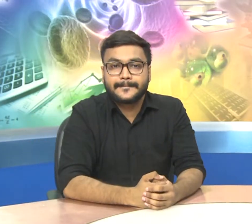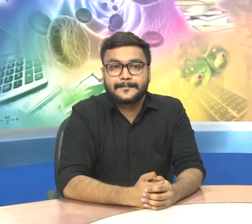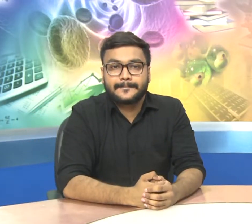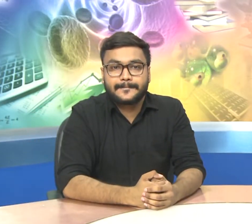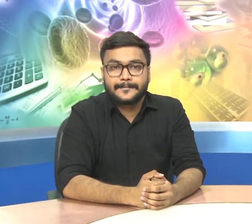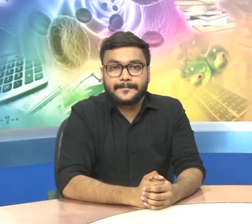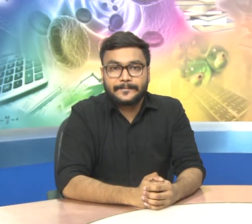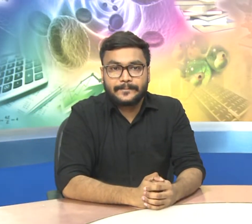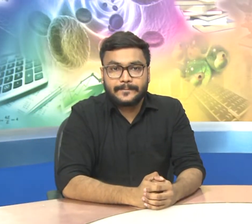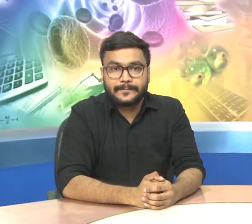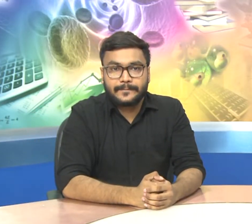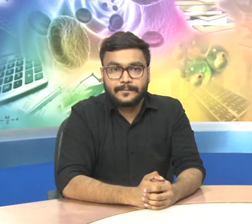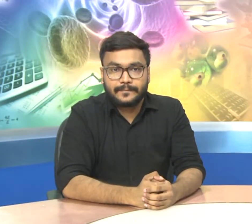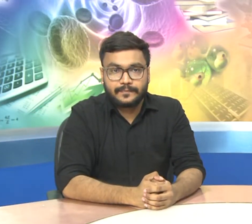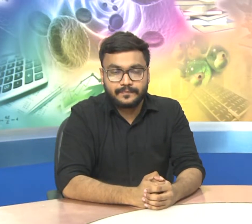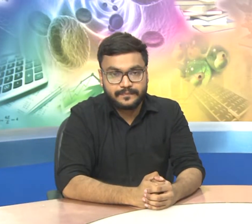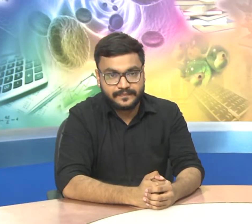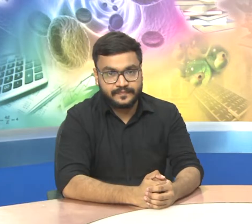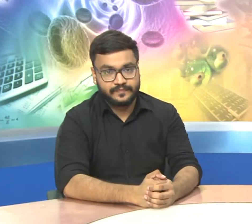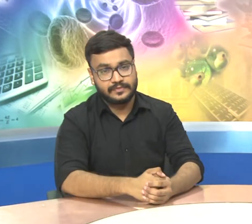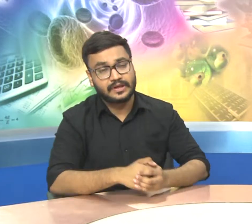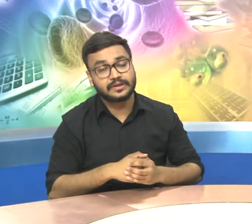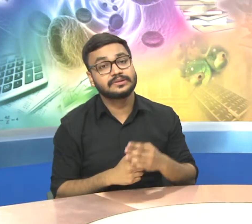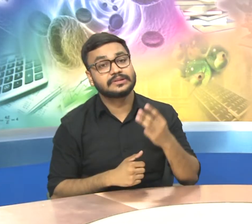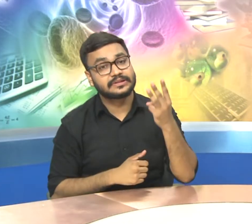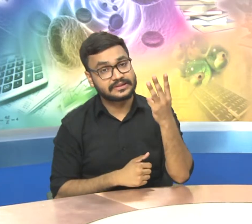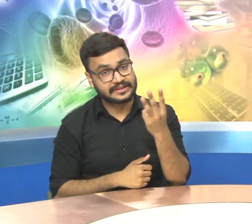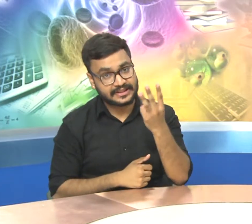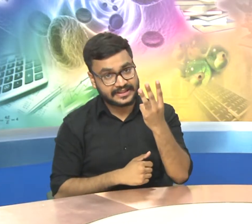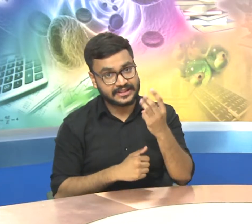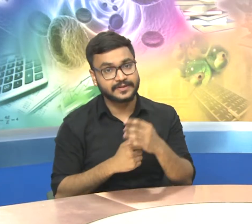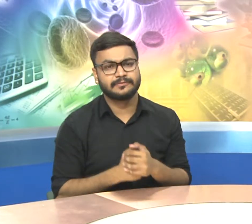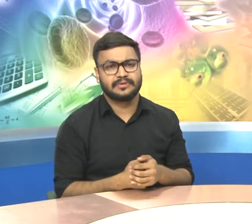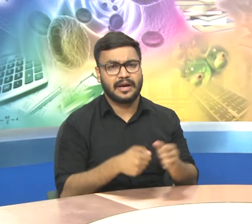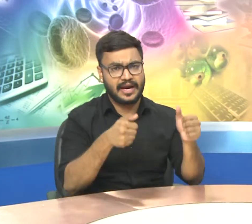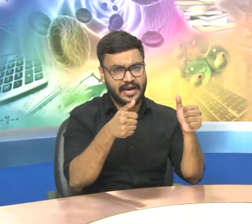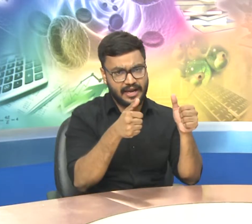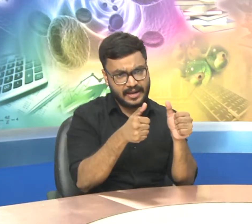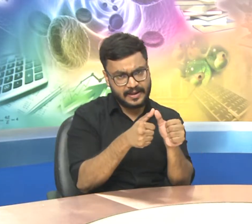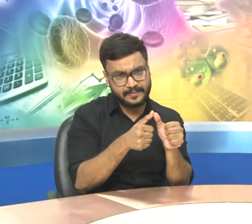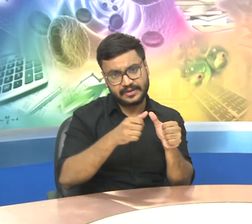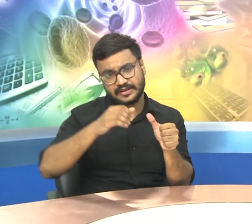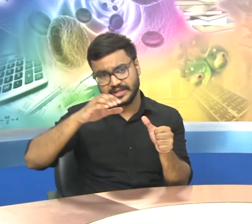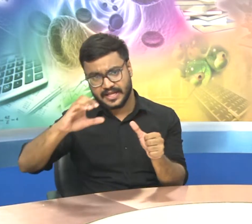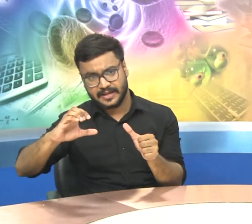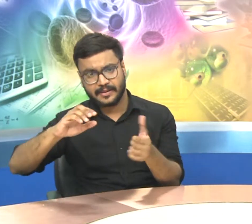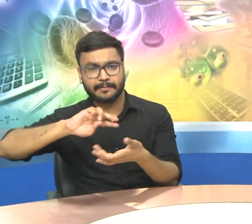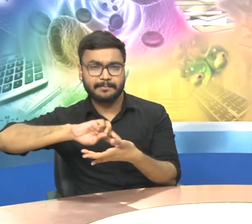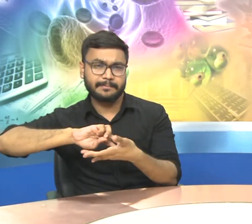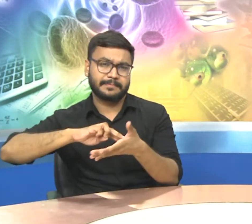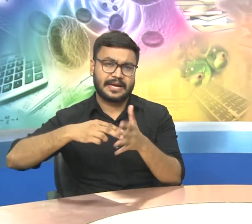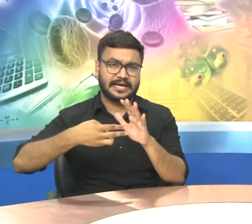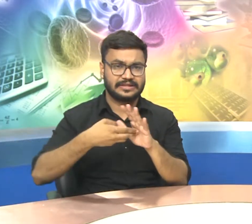then decomposers are fungi. And the third, we have learned the